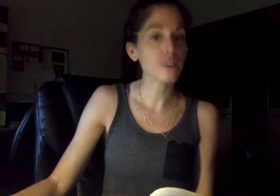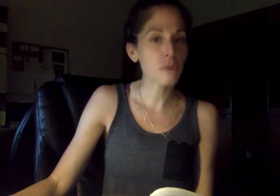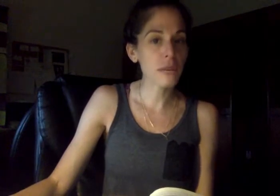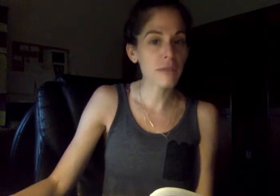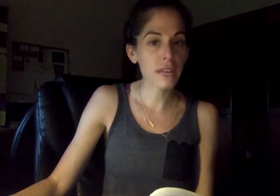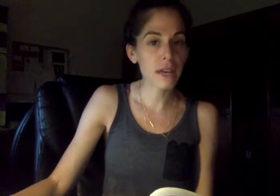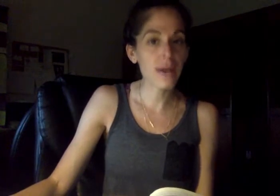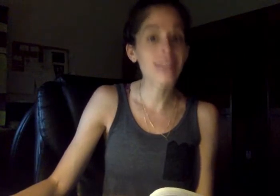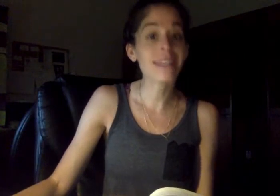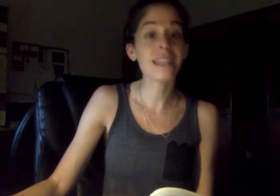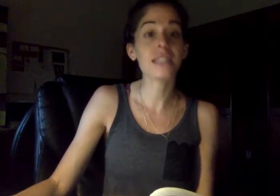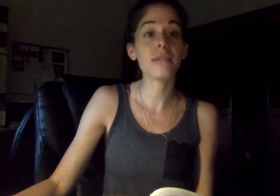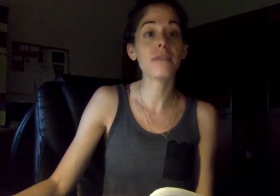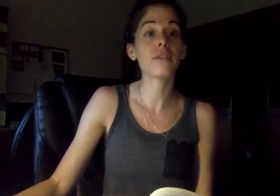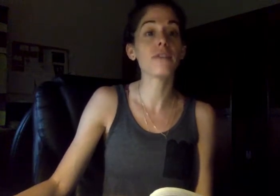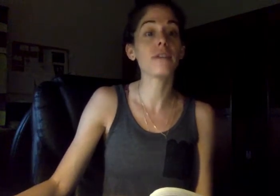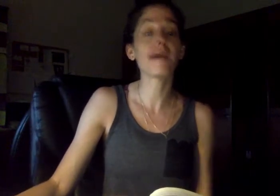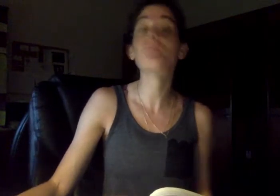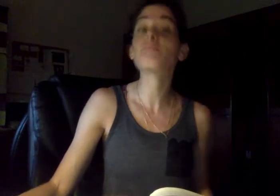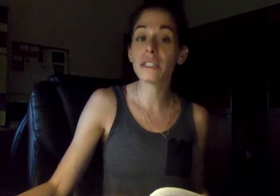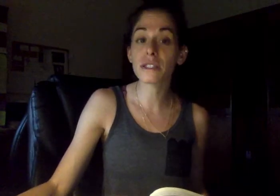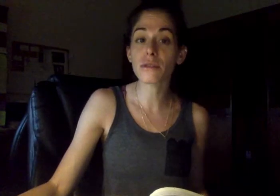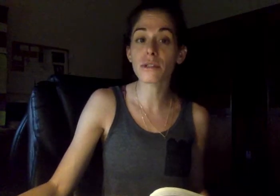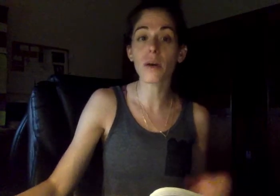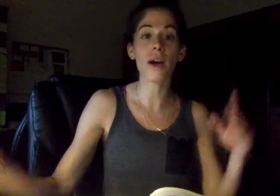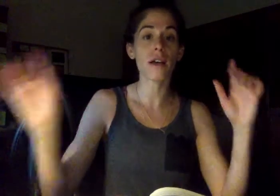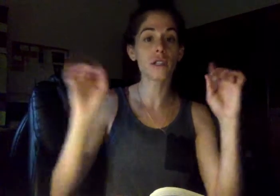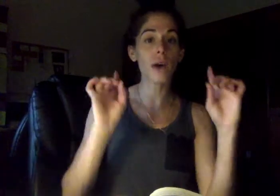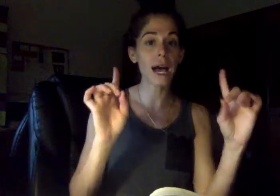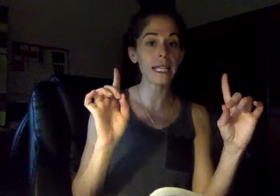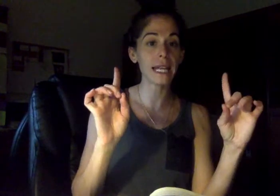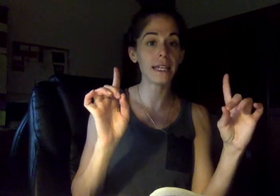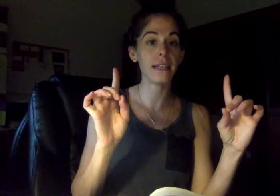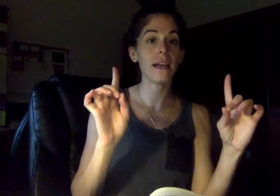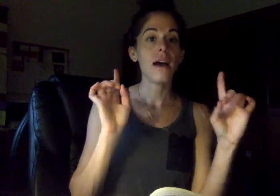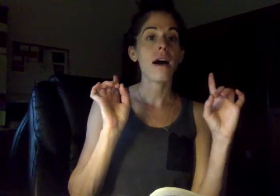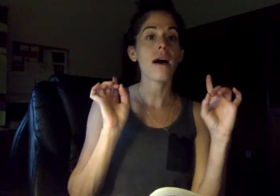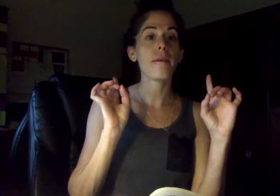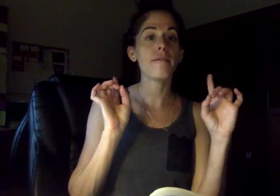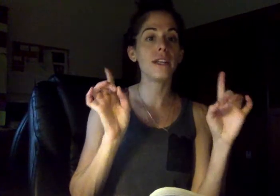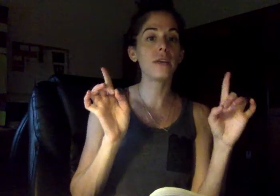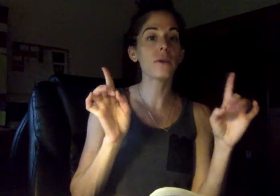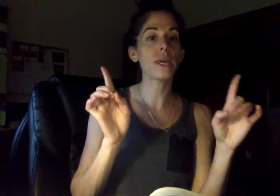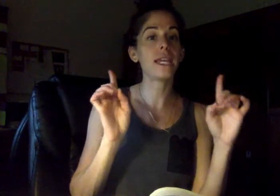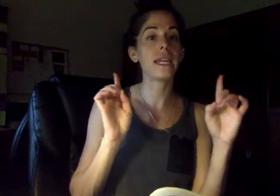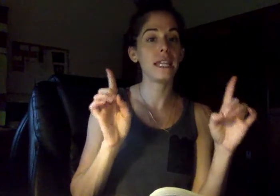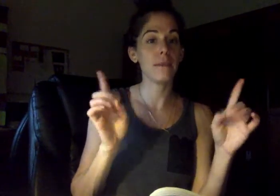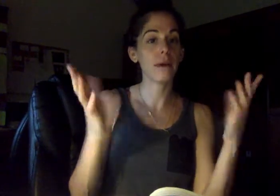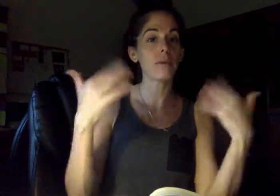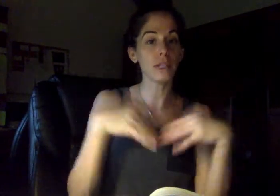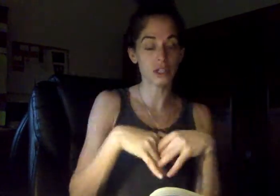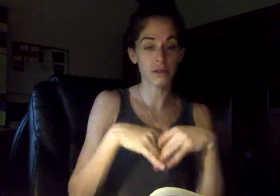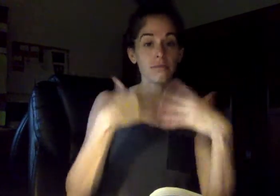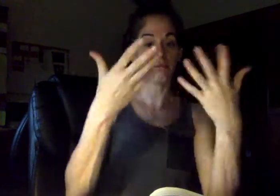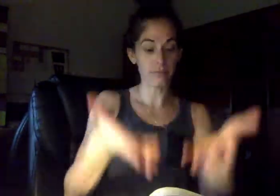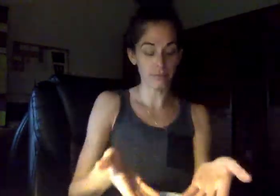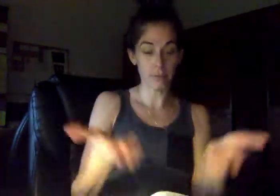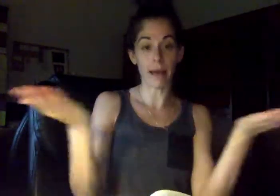create a video and send it to me for feedback, please do so. I also highlighted video located in email, which I'm doing